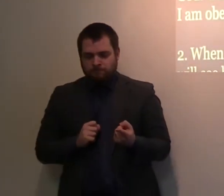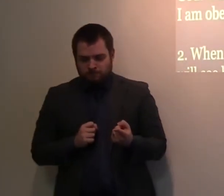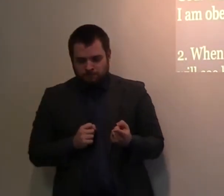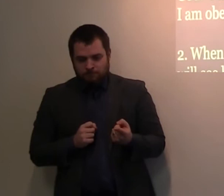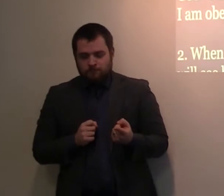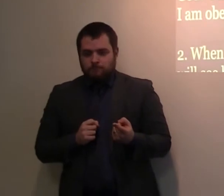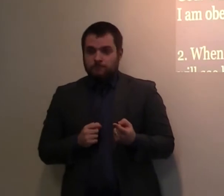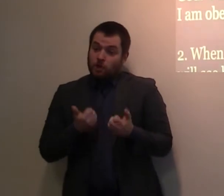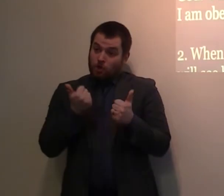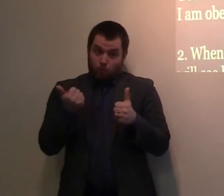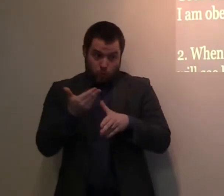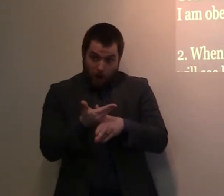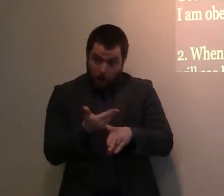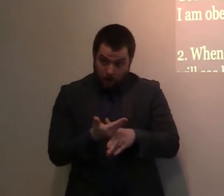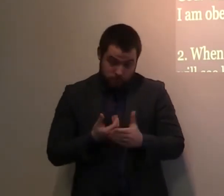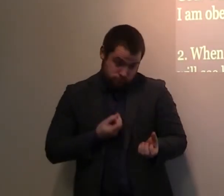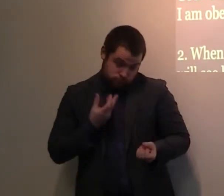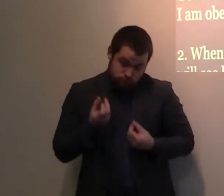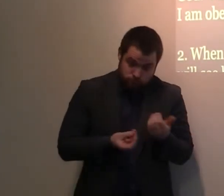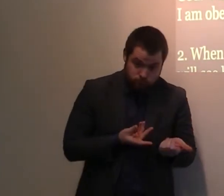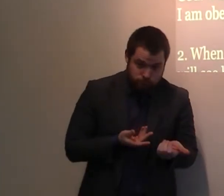when I do good works, I worship God.